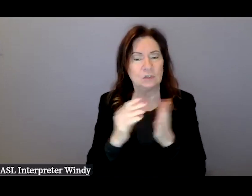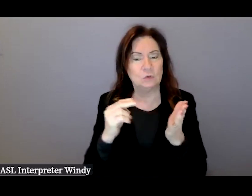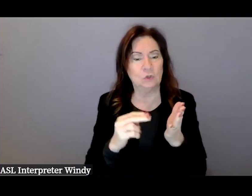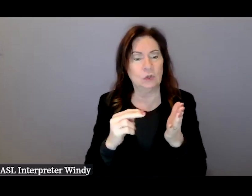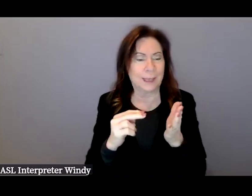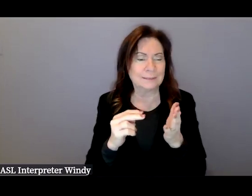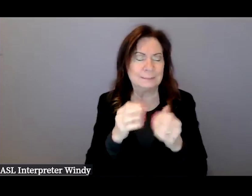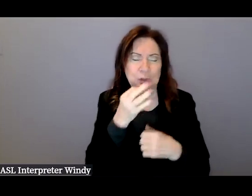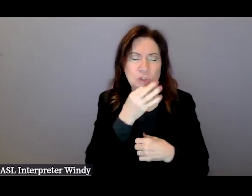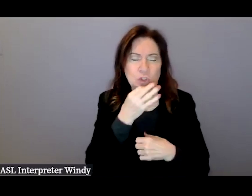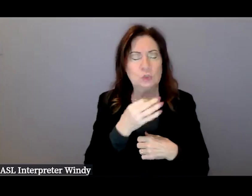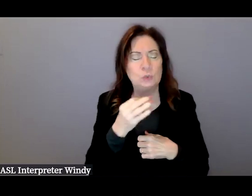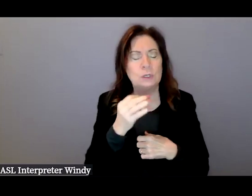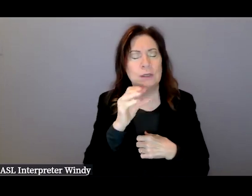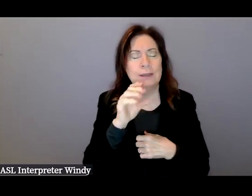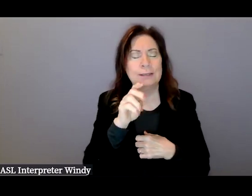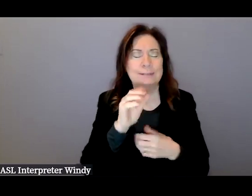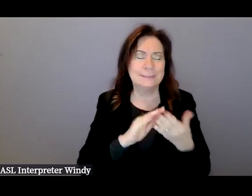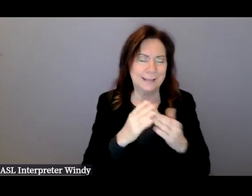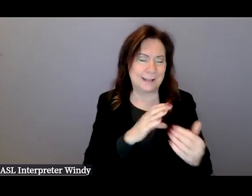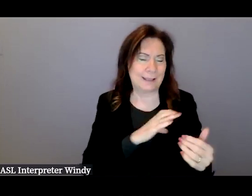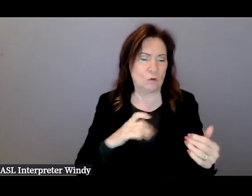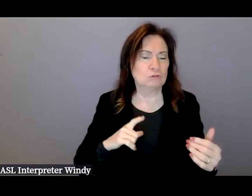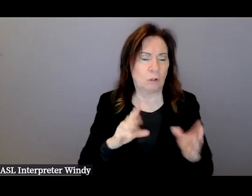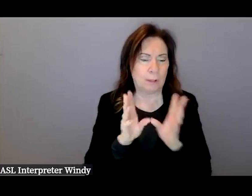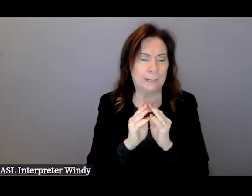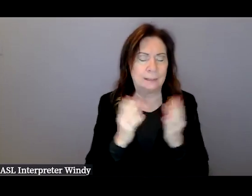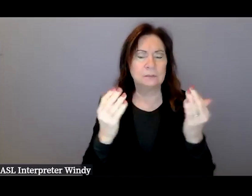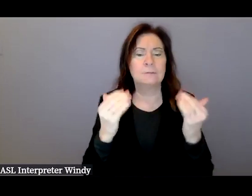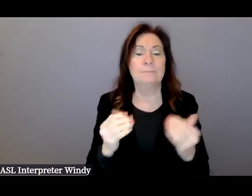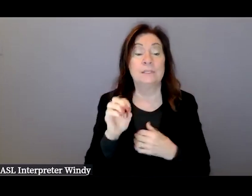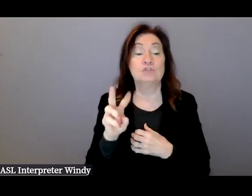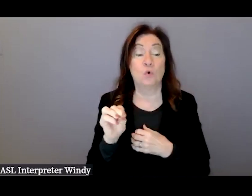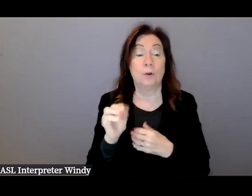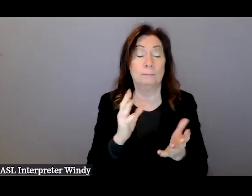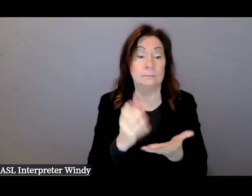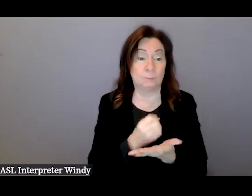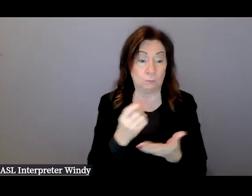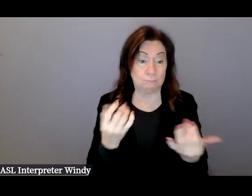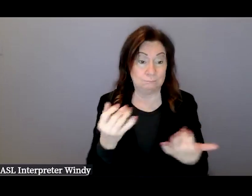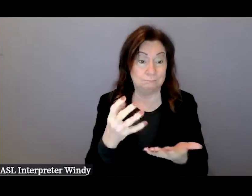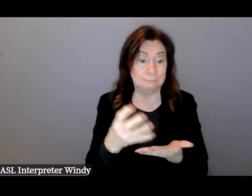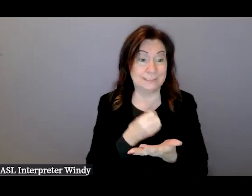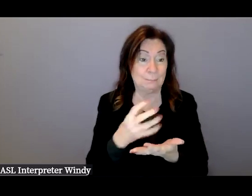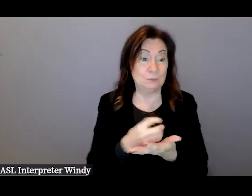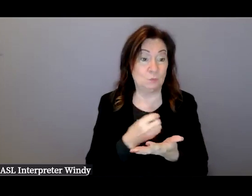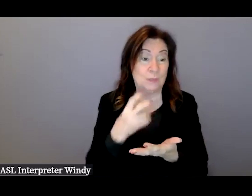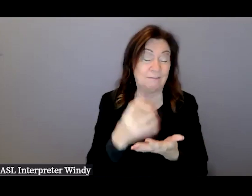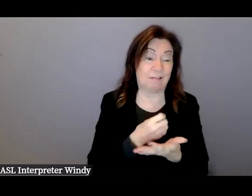upcoming city council meetings. Storm debris. To date, our debris contractors have